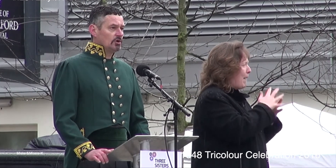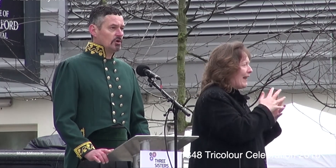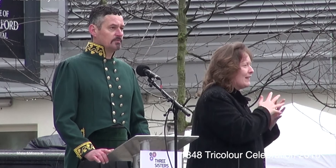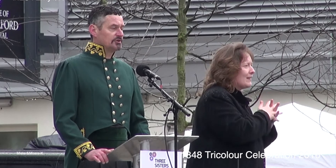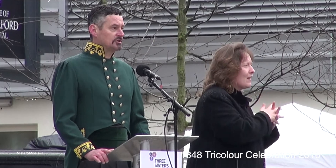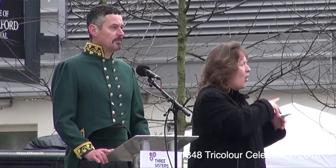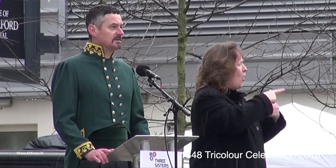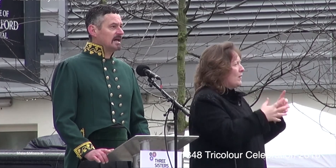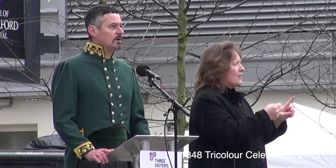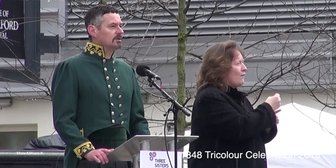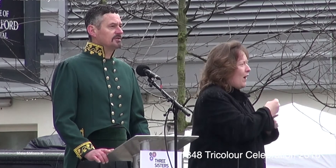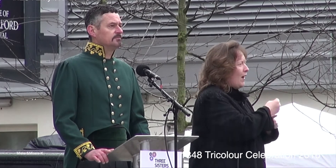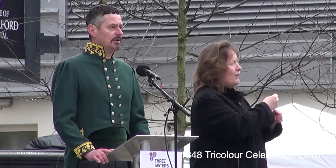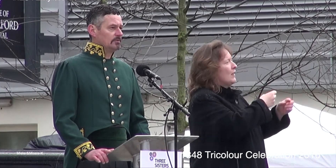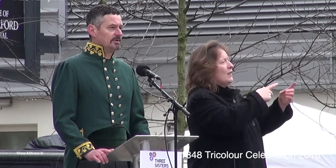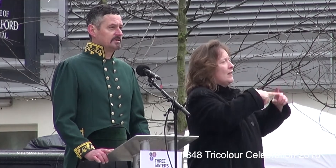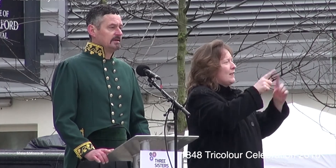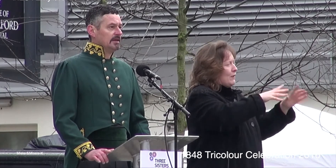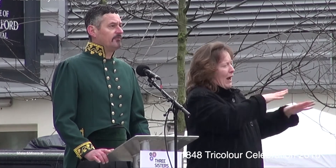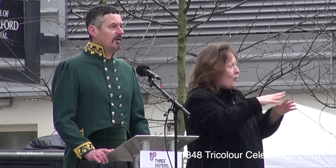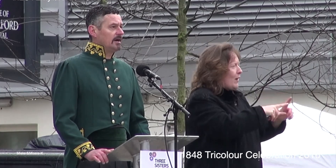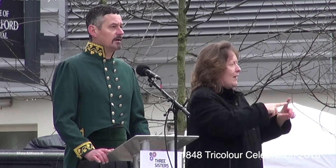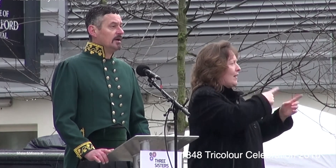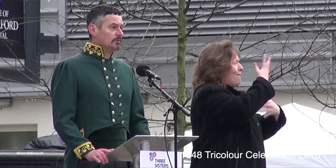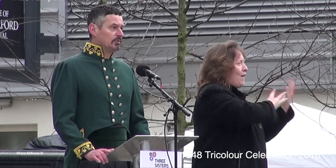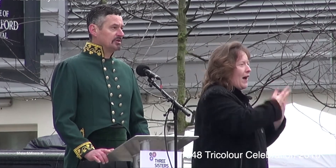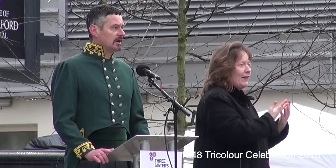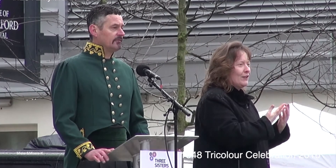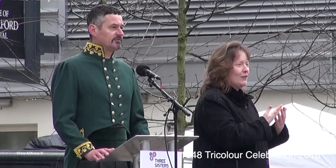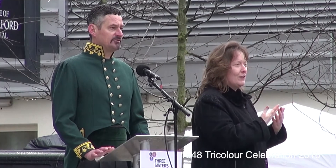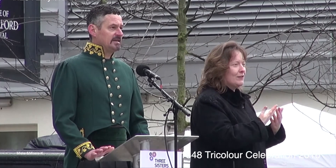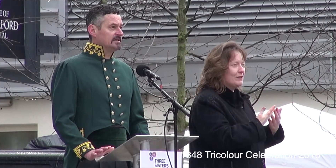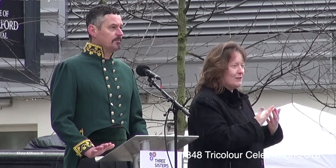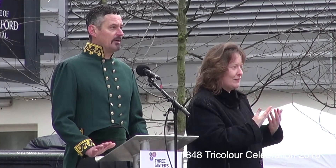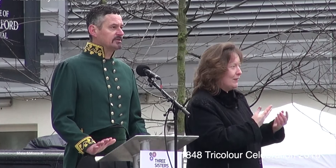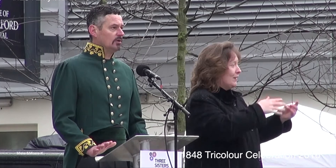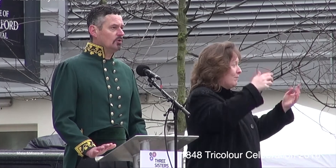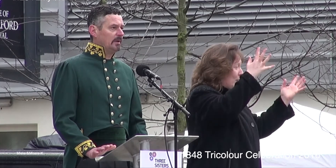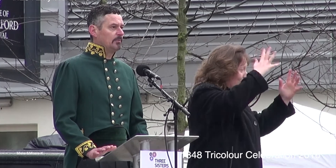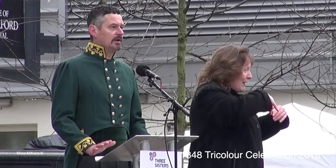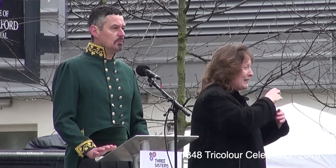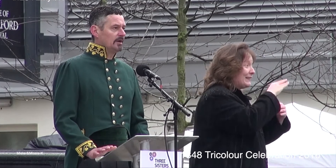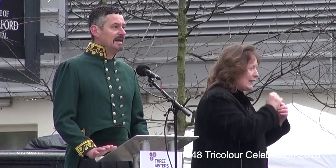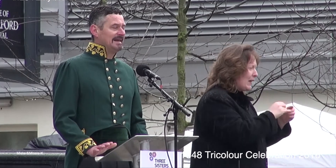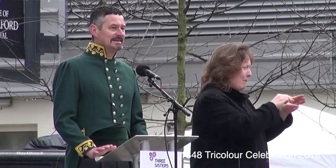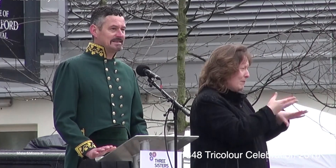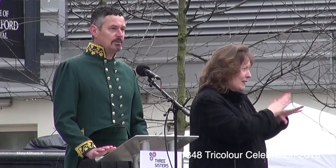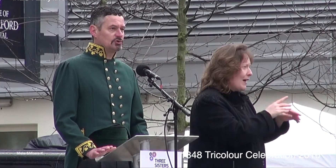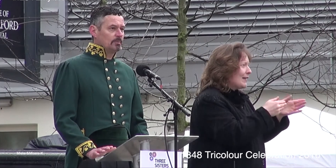the storms which topples towers and pyramids, the fire in which engulfs cities and buries a whole people in